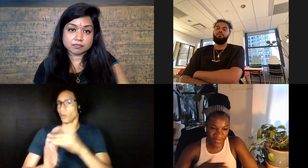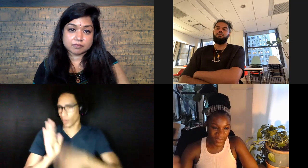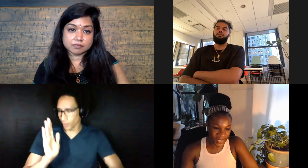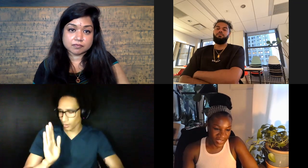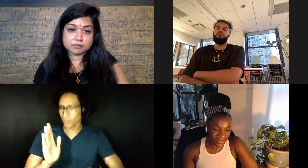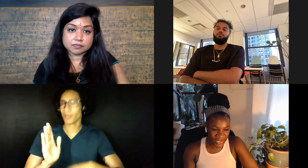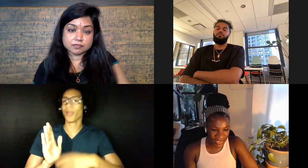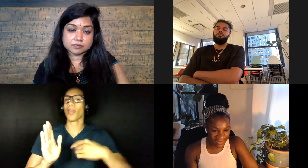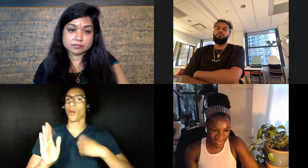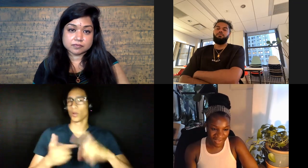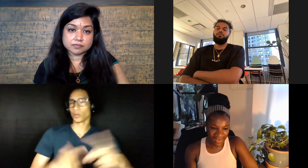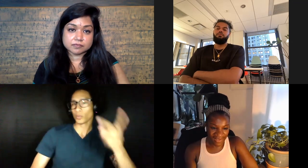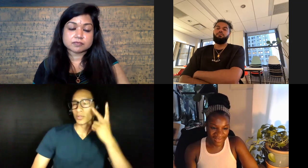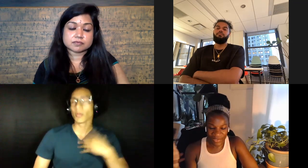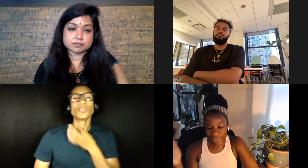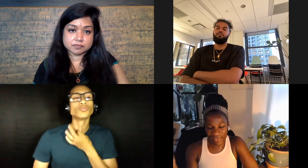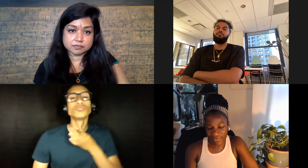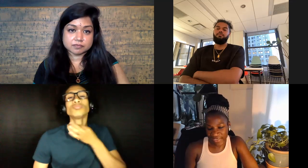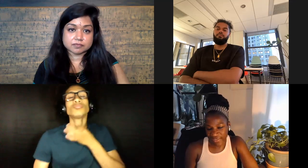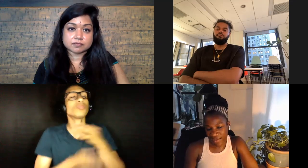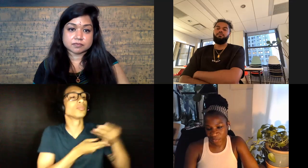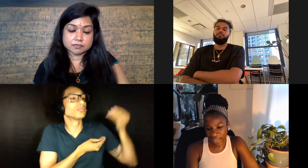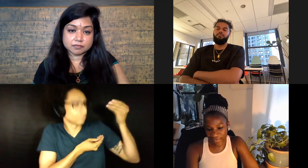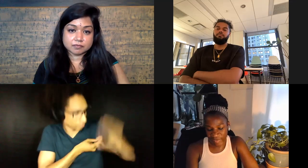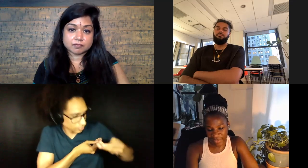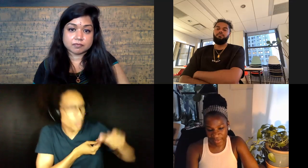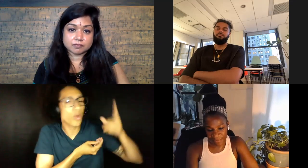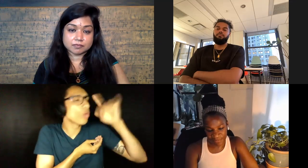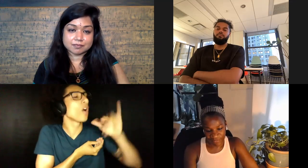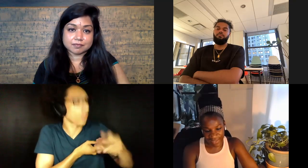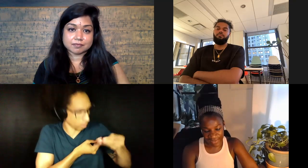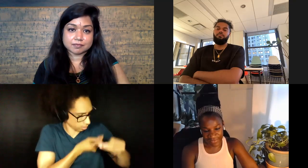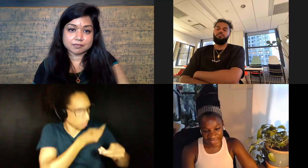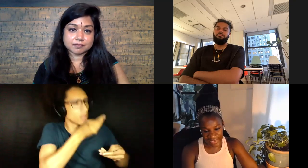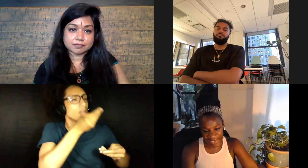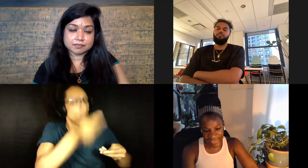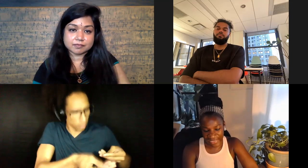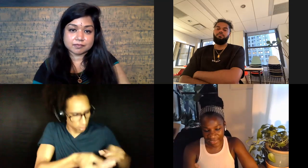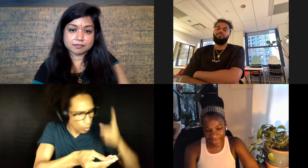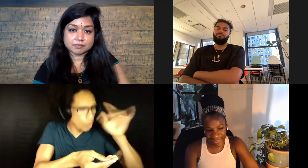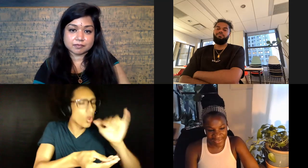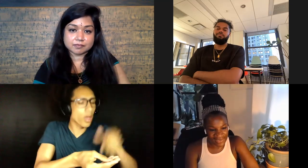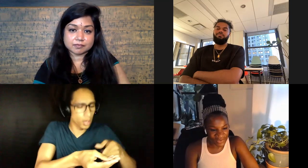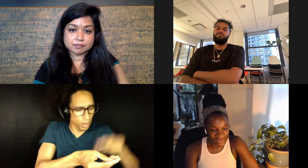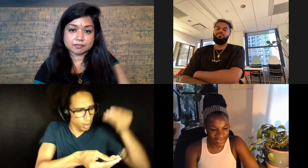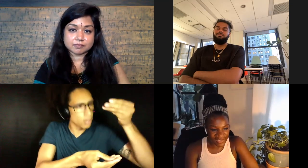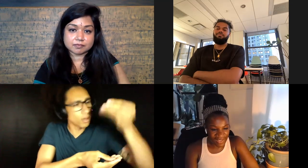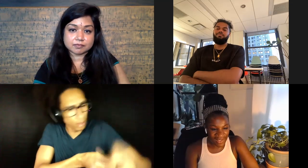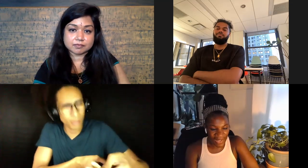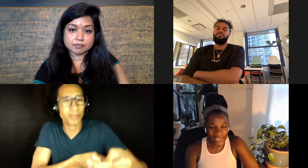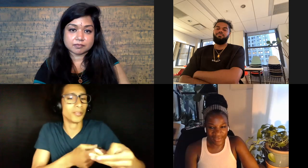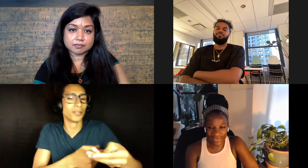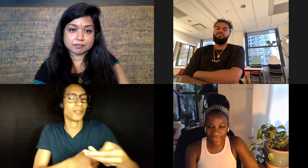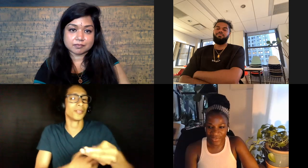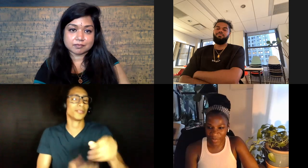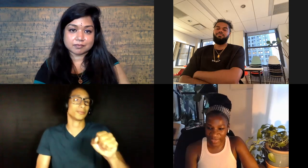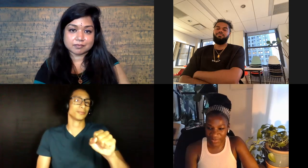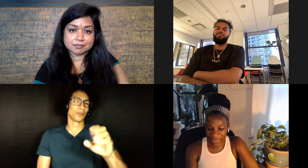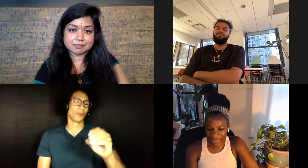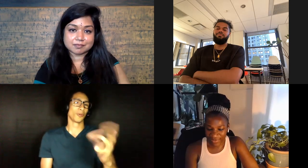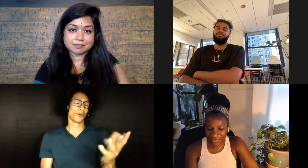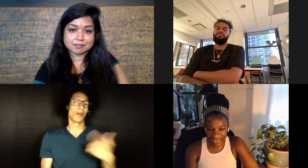will like shout out. But yeah, that's my number one recommendation. For sure. I'm